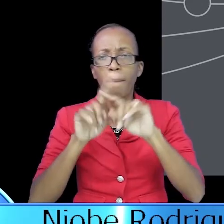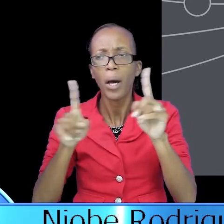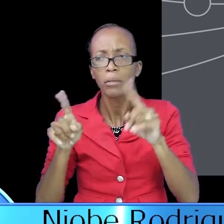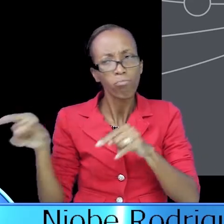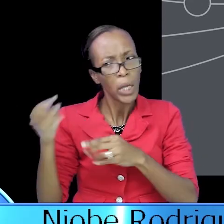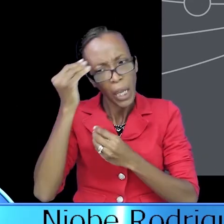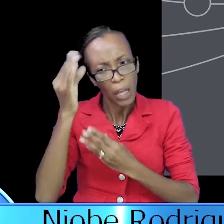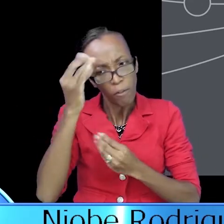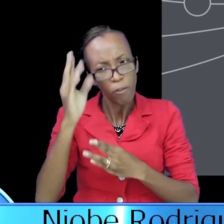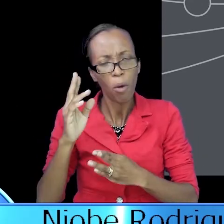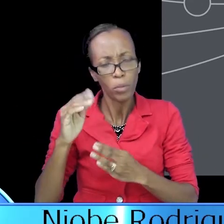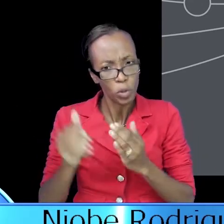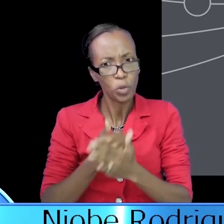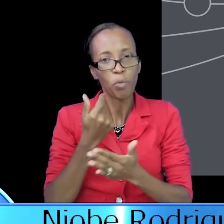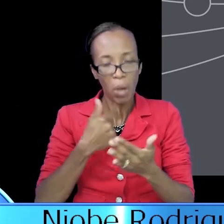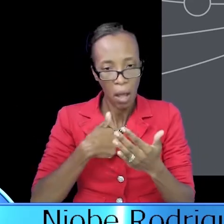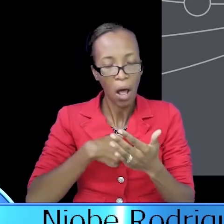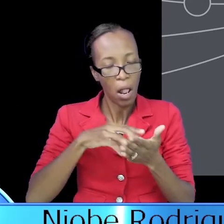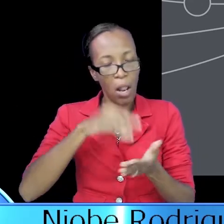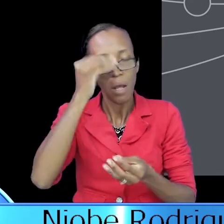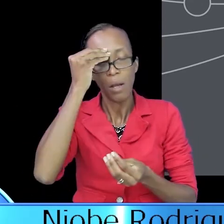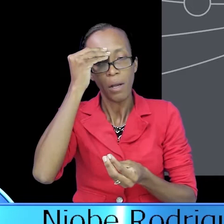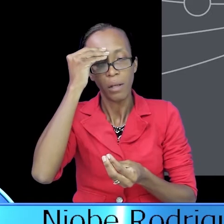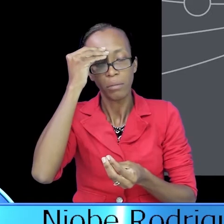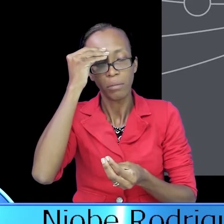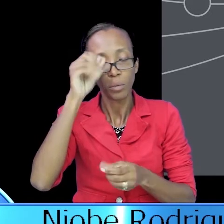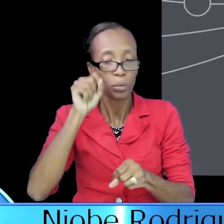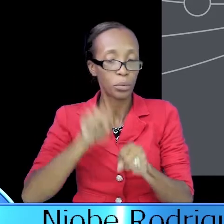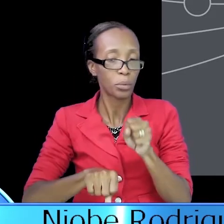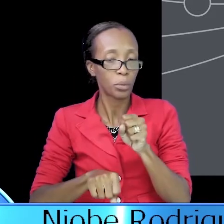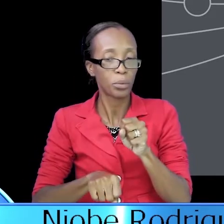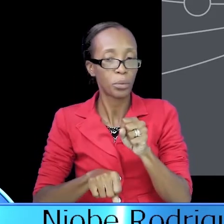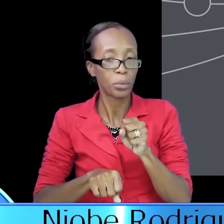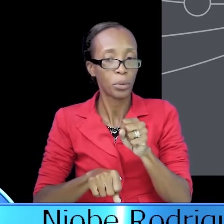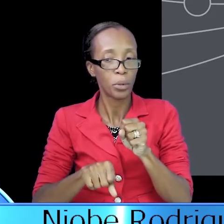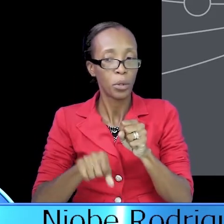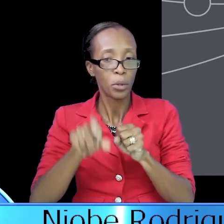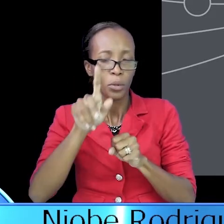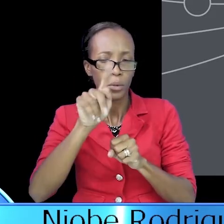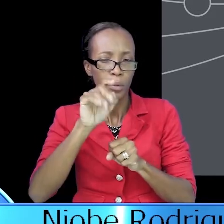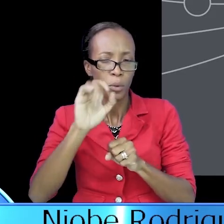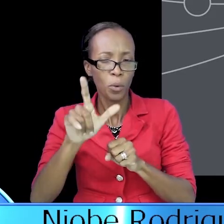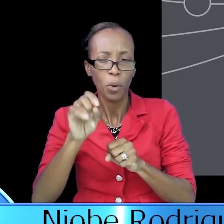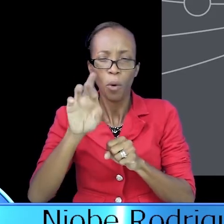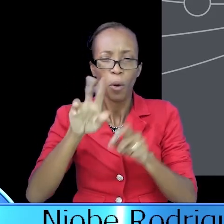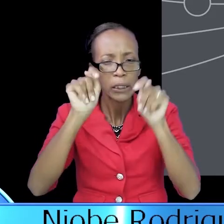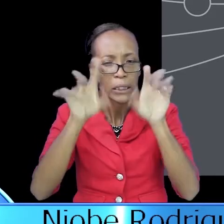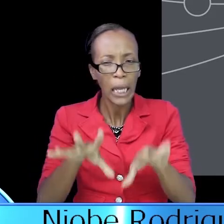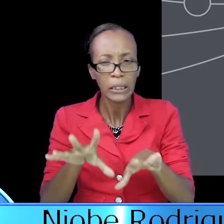headings, navigation, etc., forms, edits, fields, etc., to check their accessibility.